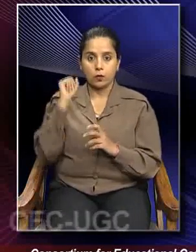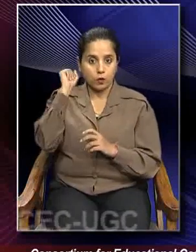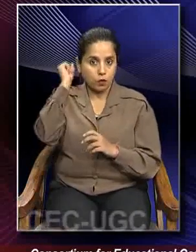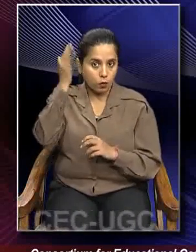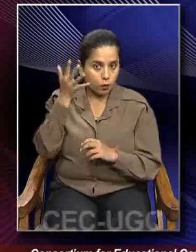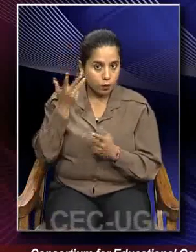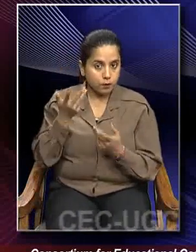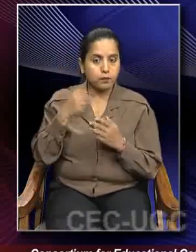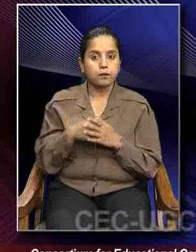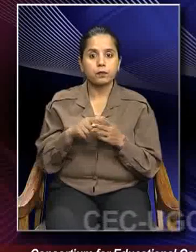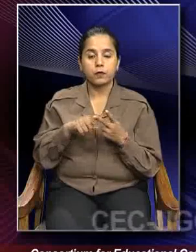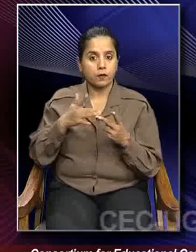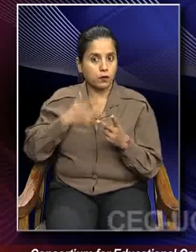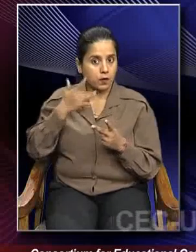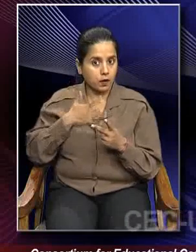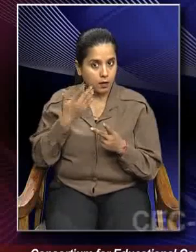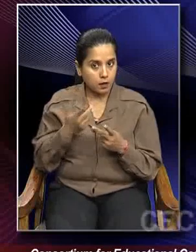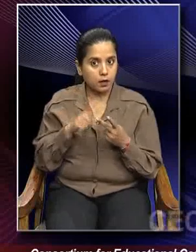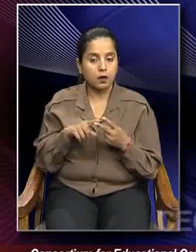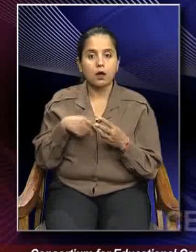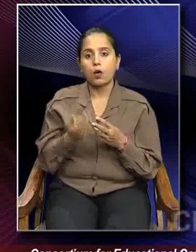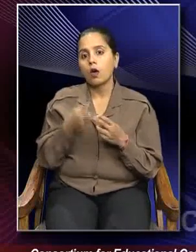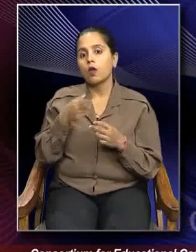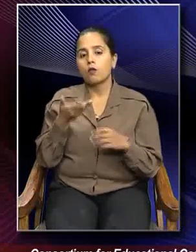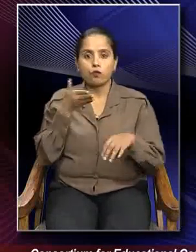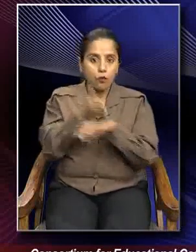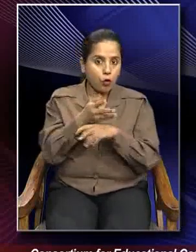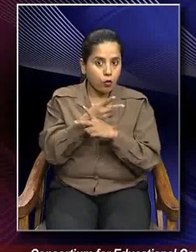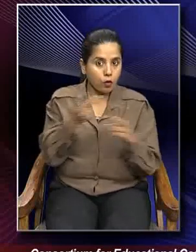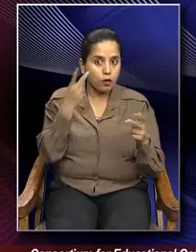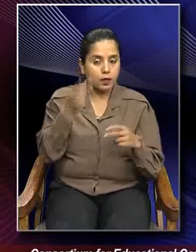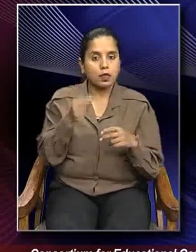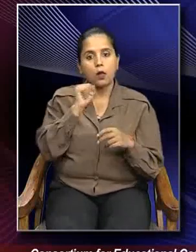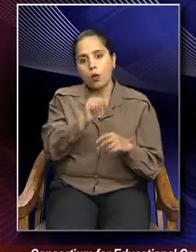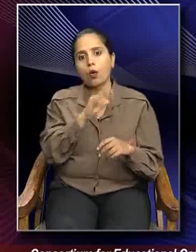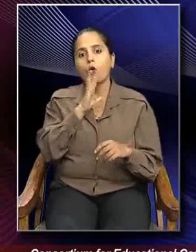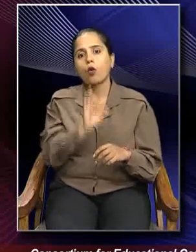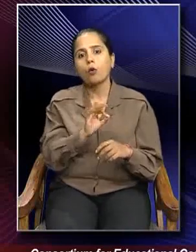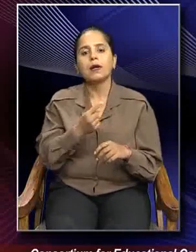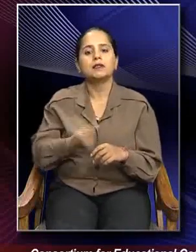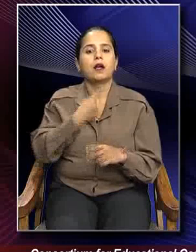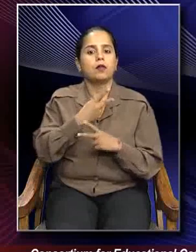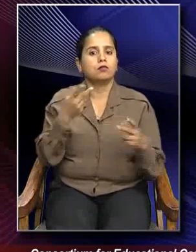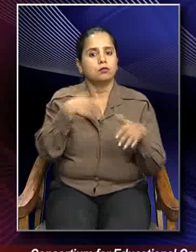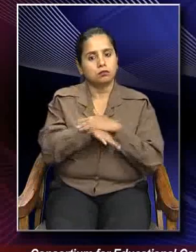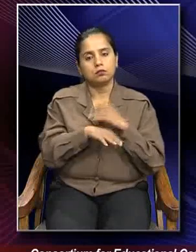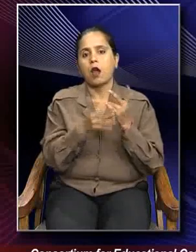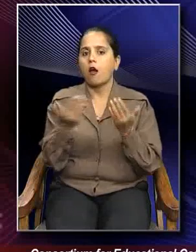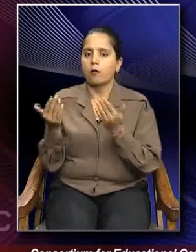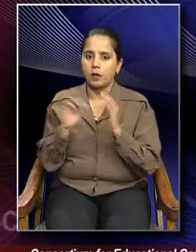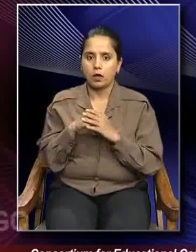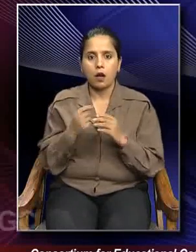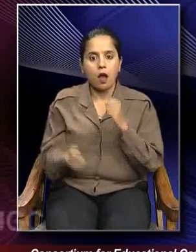Cognition, feelings, and volitions are the properties of the self and arise due to